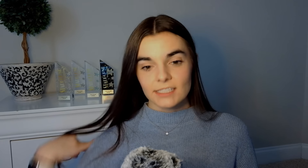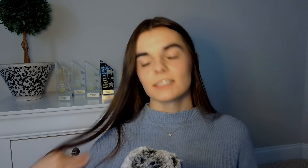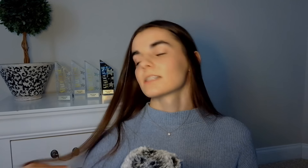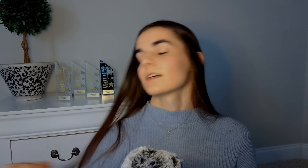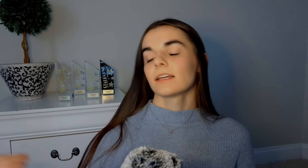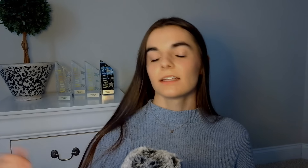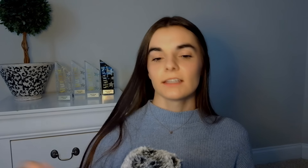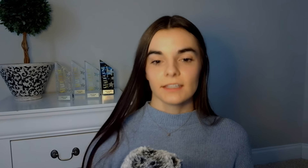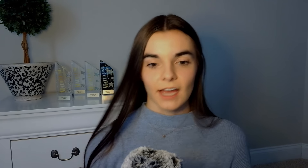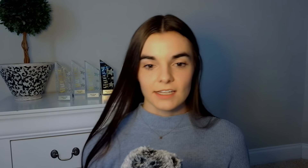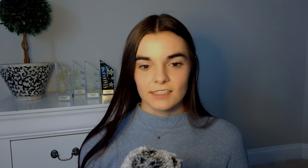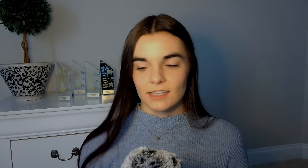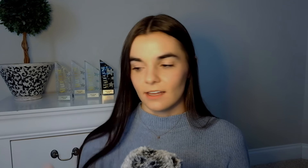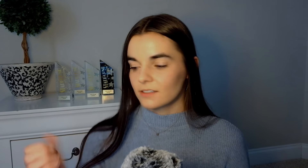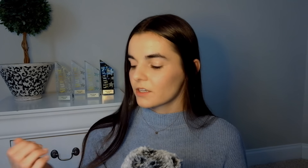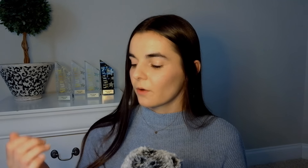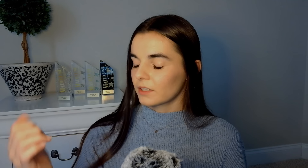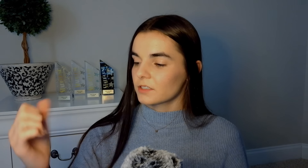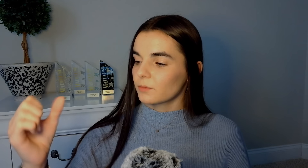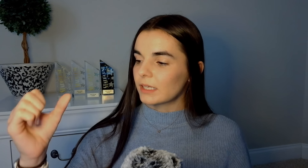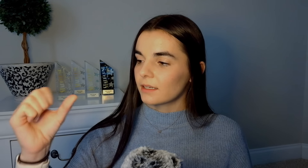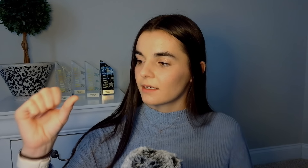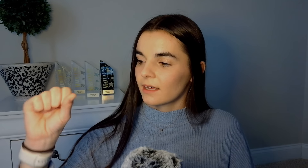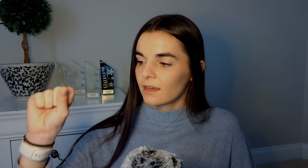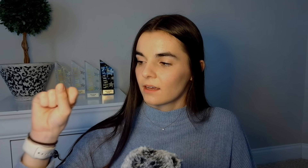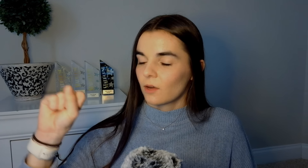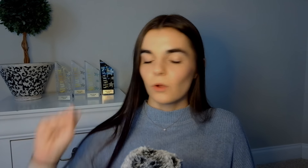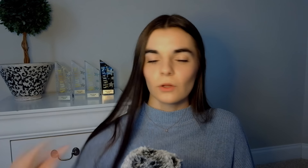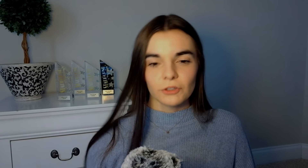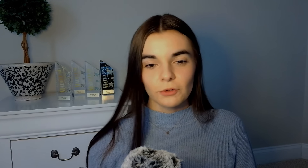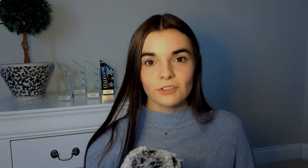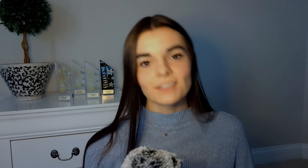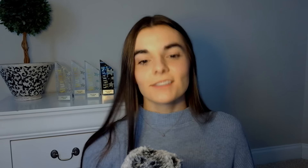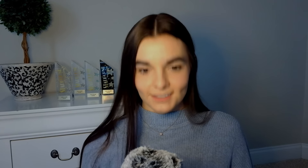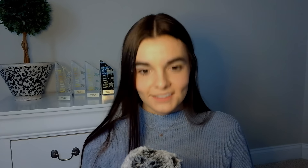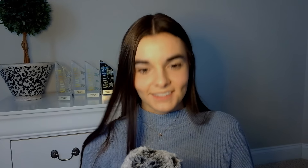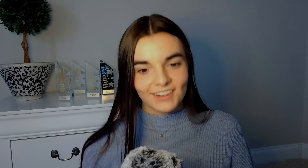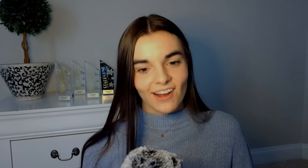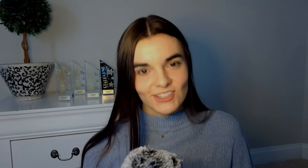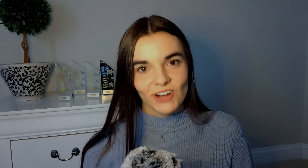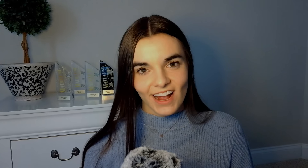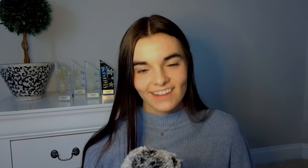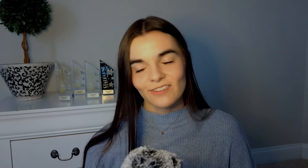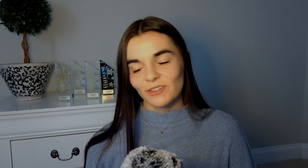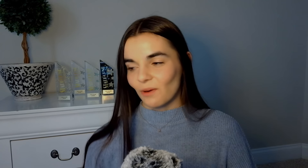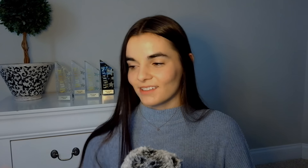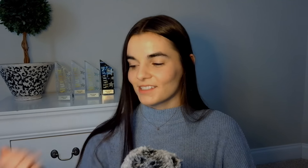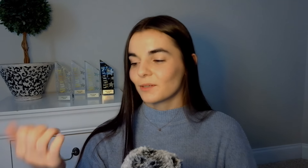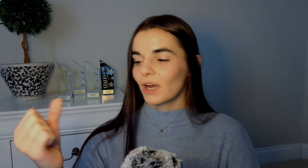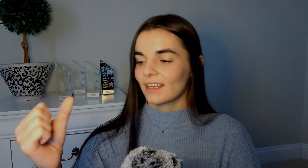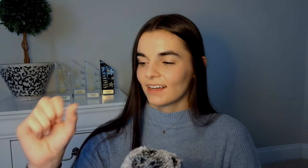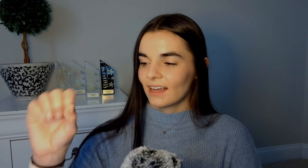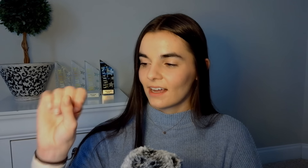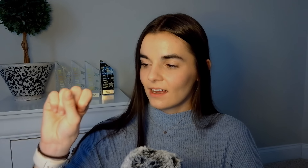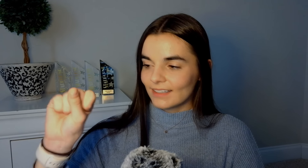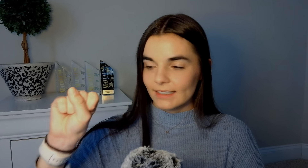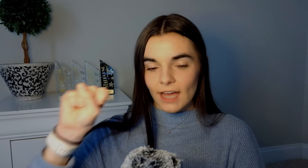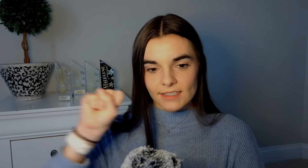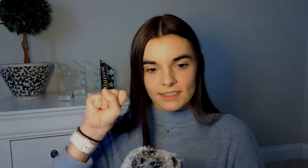Yes. Yes is going to be, well, you can just nod your head if you want to, but yes, you're